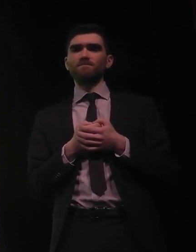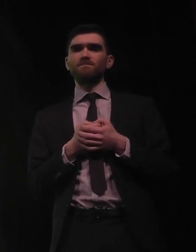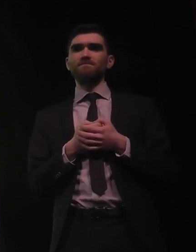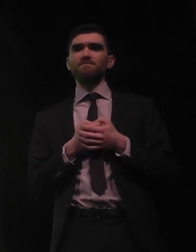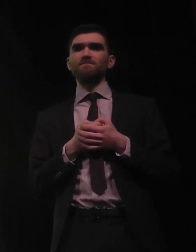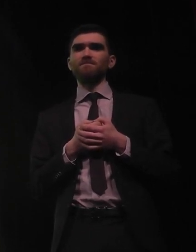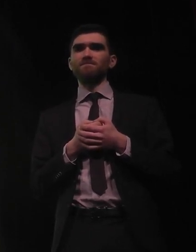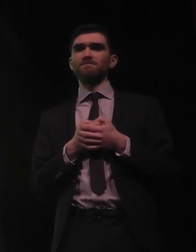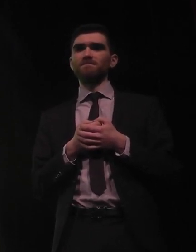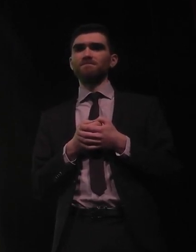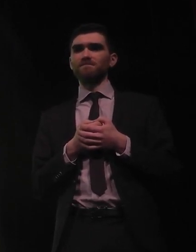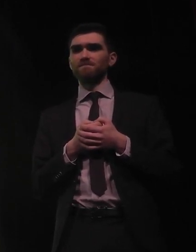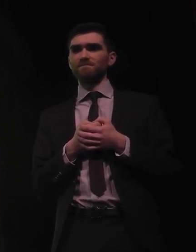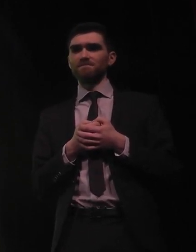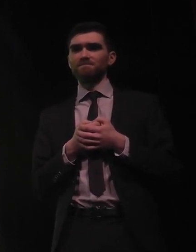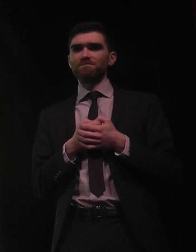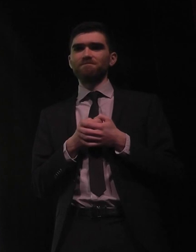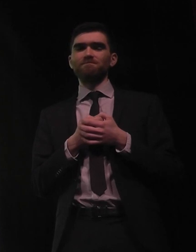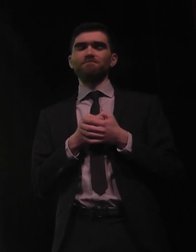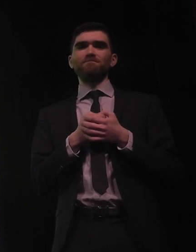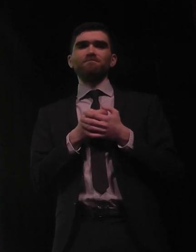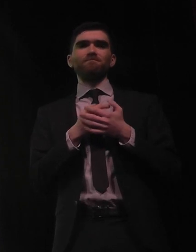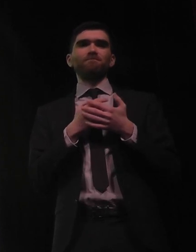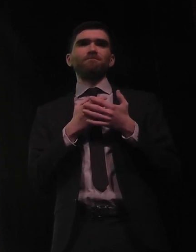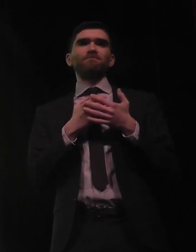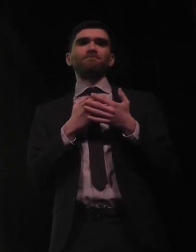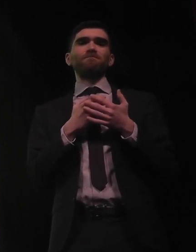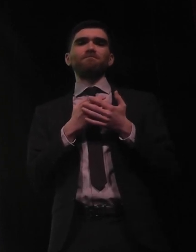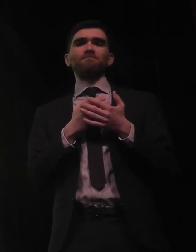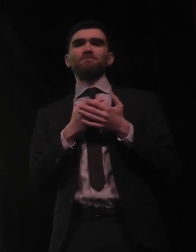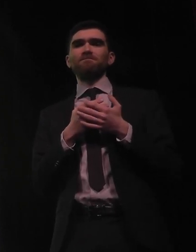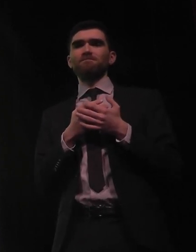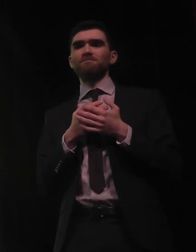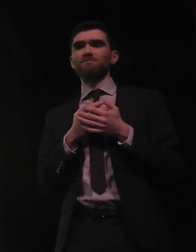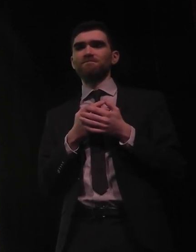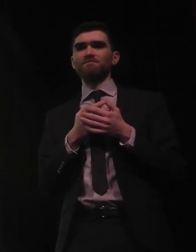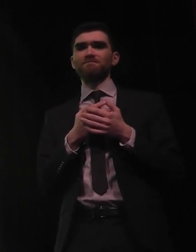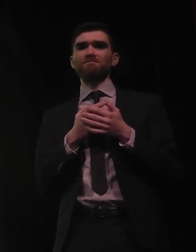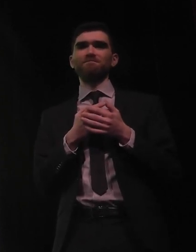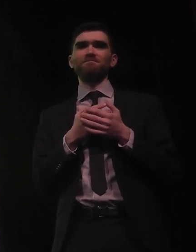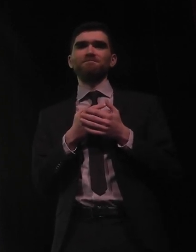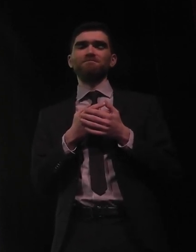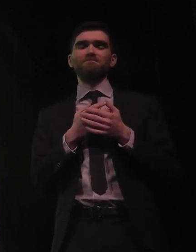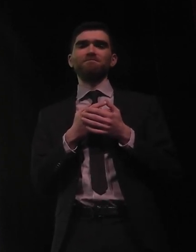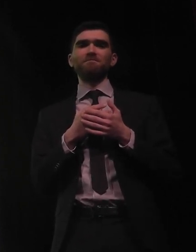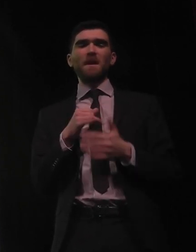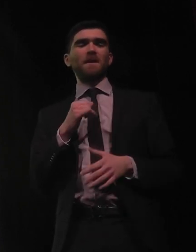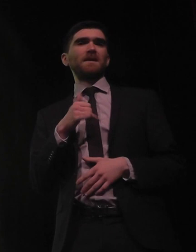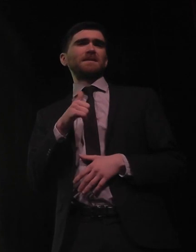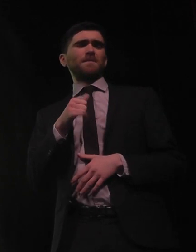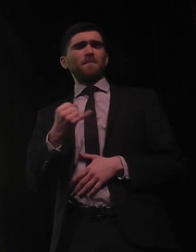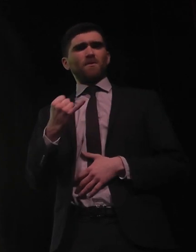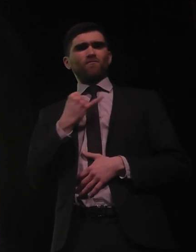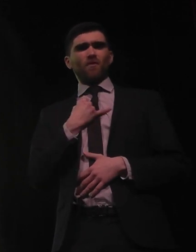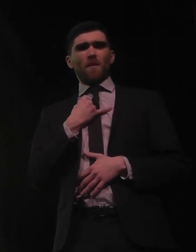Want the leader who boasts in 2003. Even if I'm the only person left saying it, I'm going to say it. I may be wrong in believing it, but